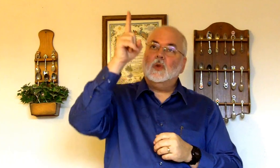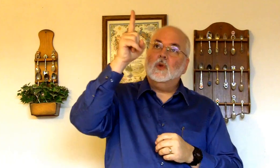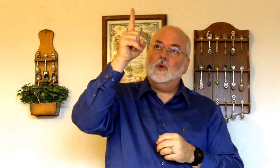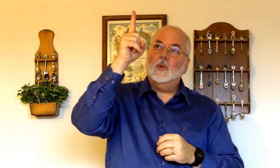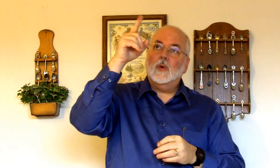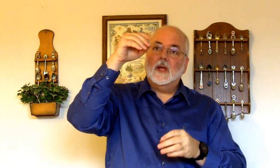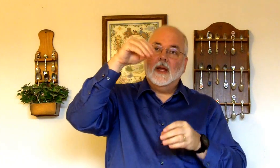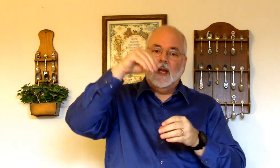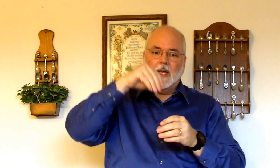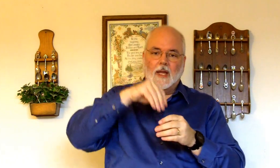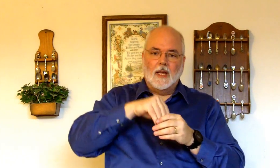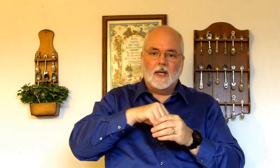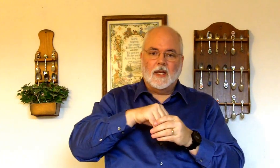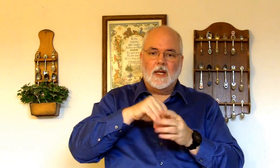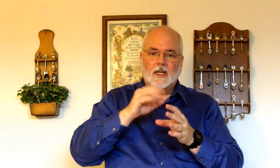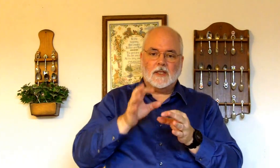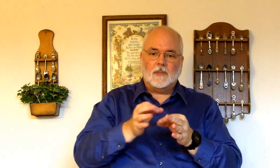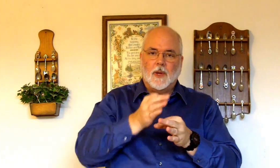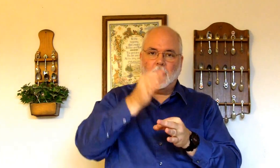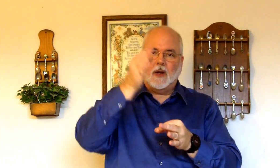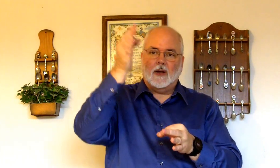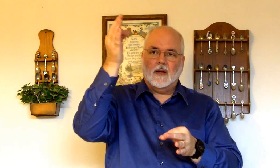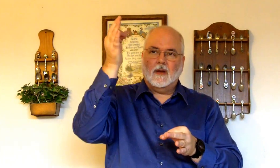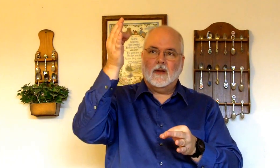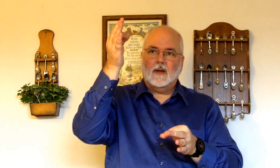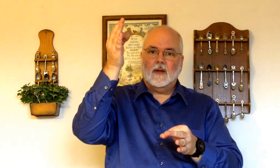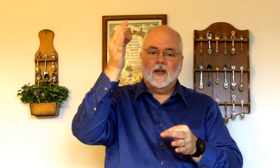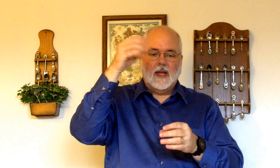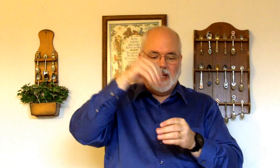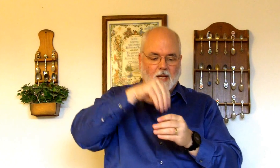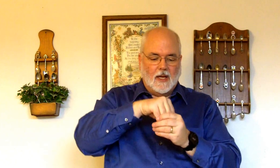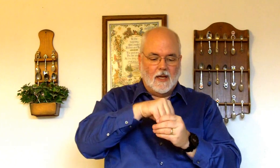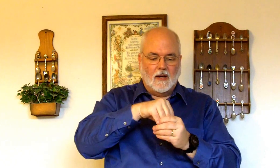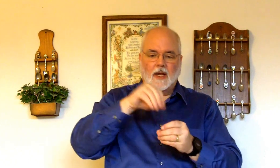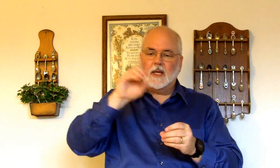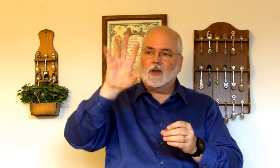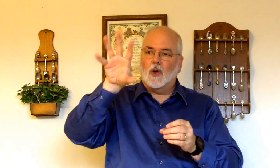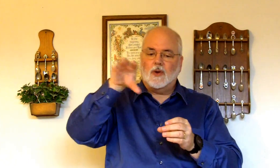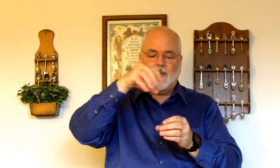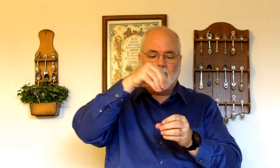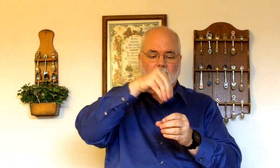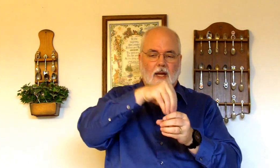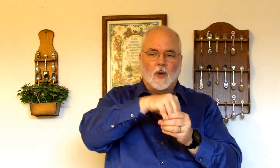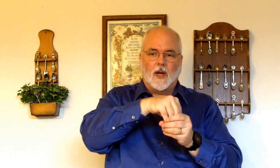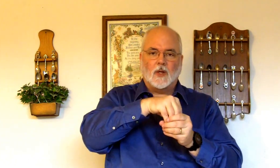You, in spirit, in is all your fingers kind of going into a